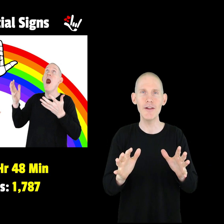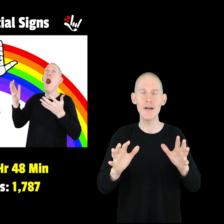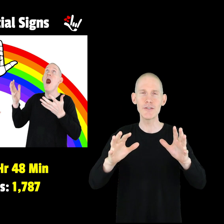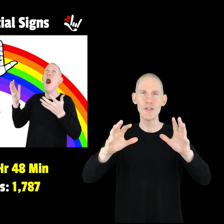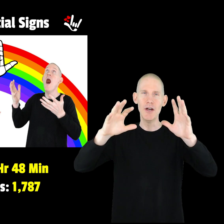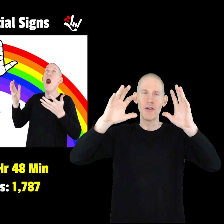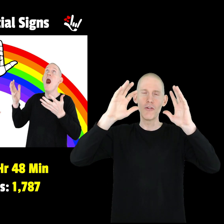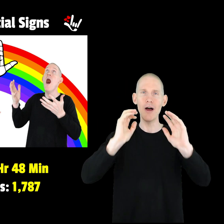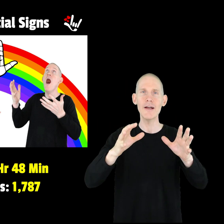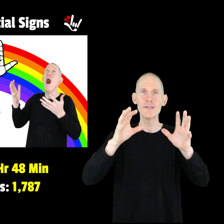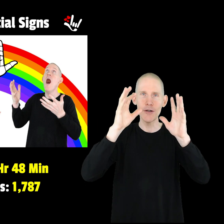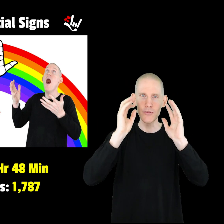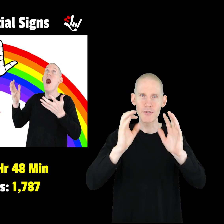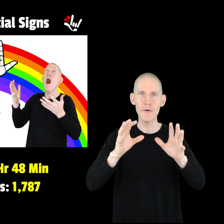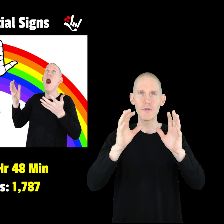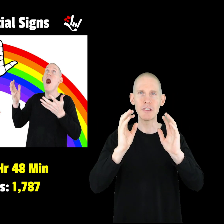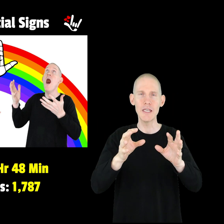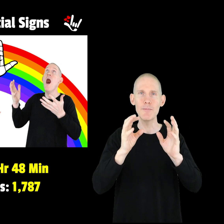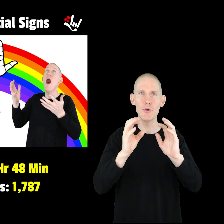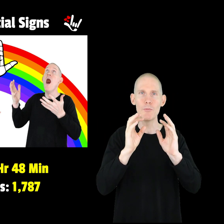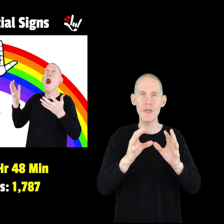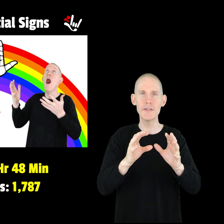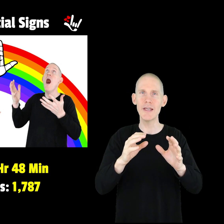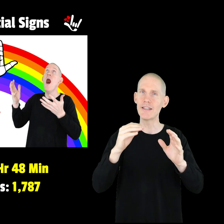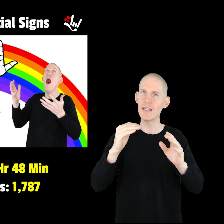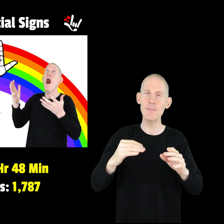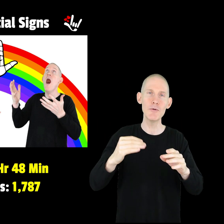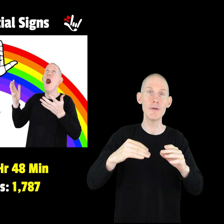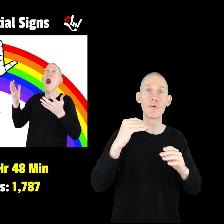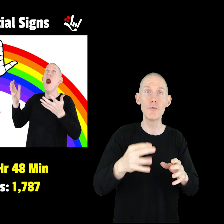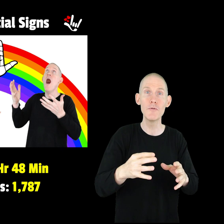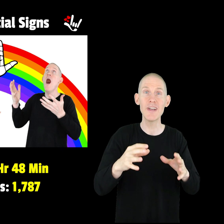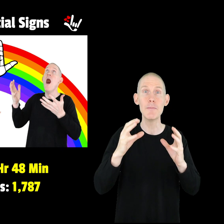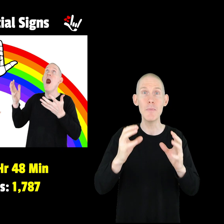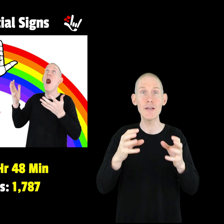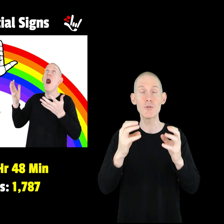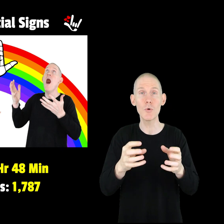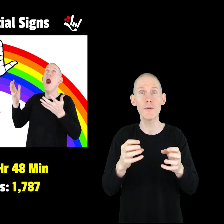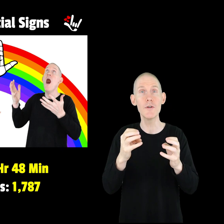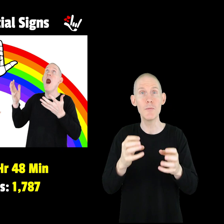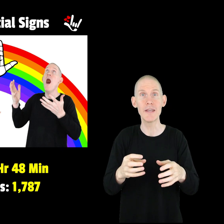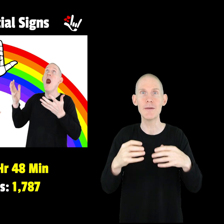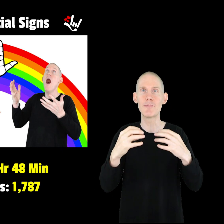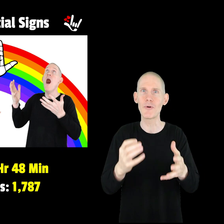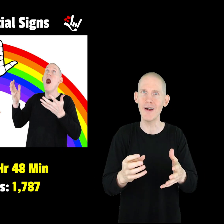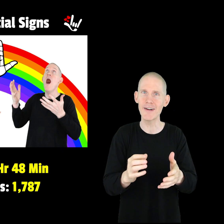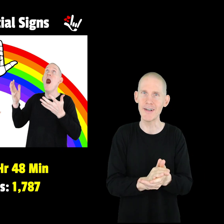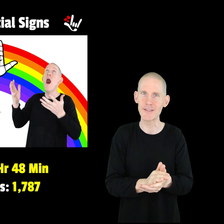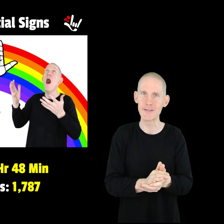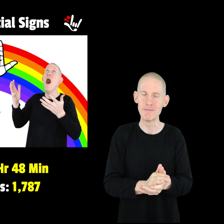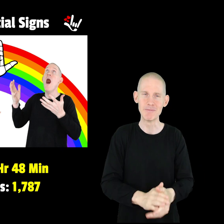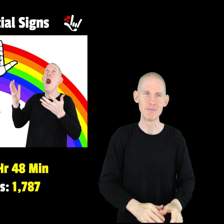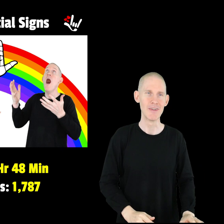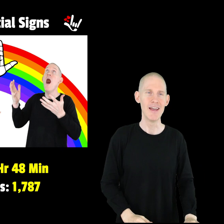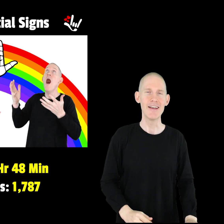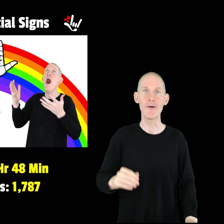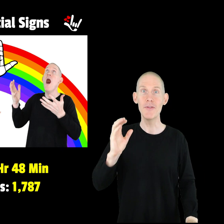dialogues, lots of stuff to keep you busy and keep you improving and make sure that you're making progress. Now, this